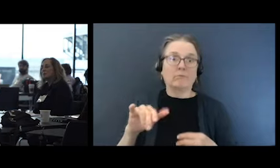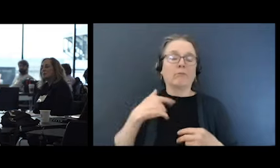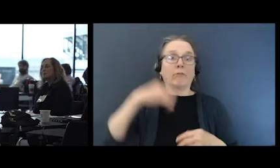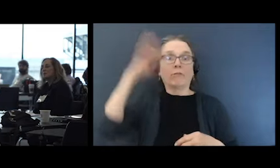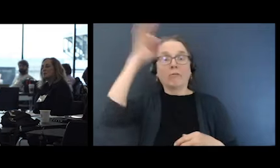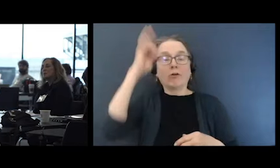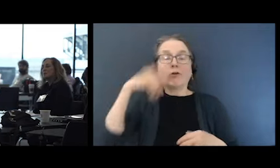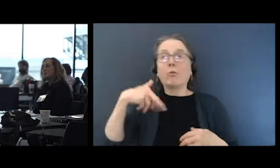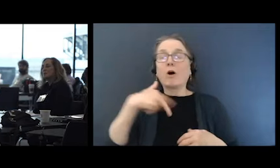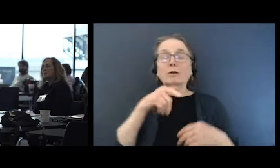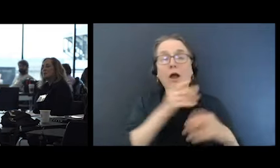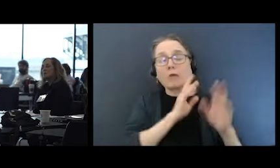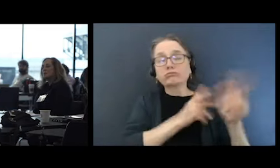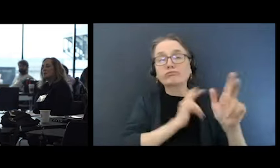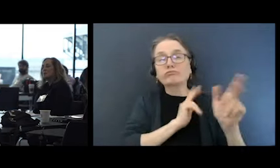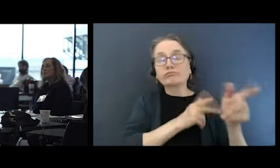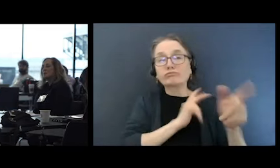wayfinding signs,